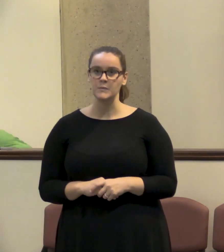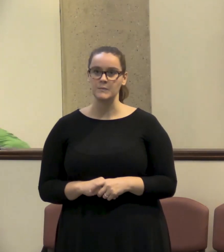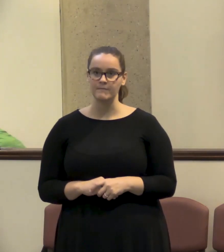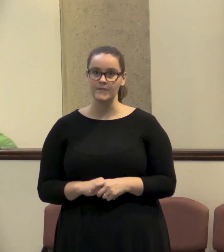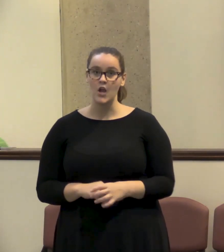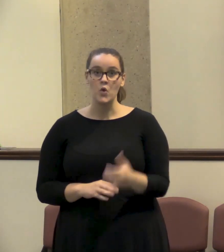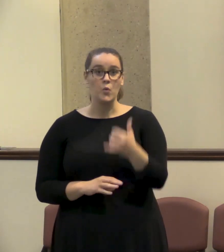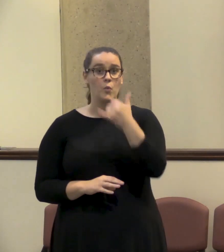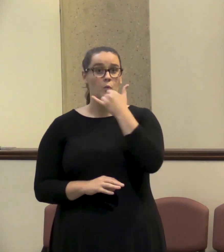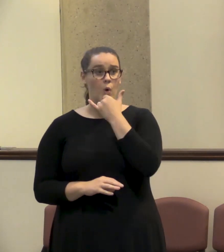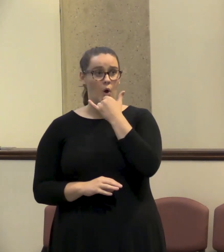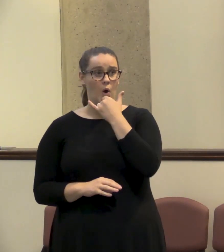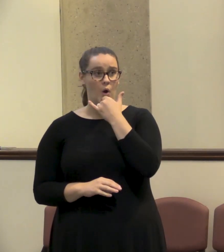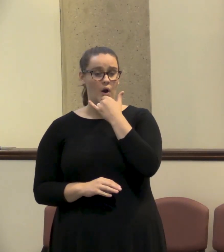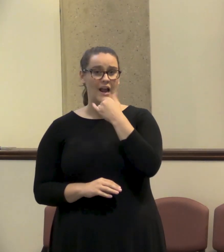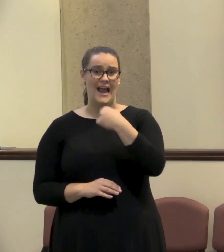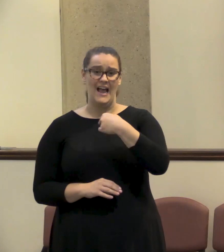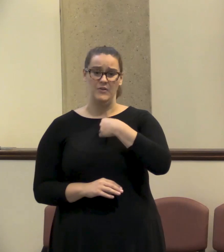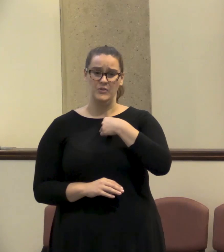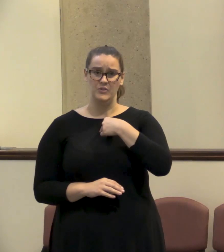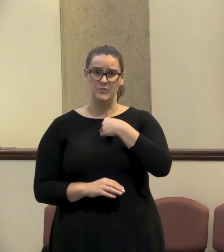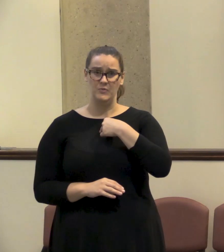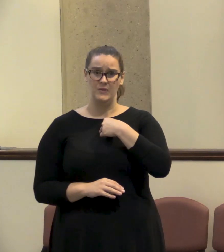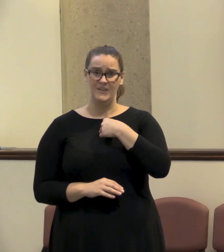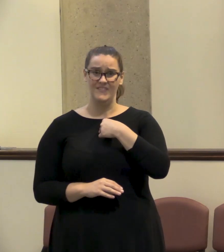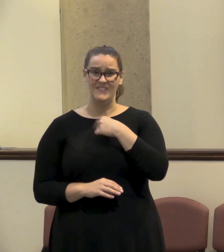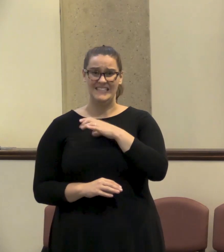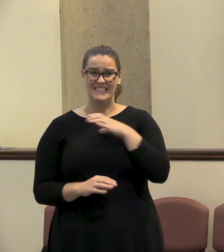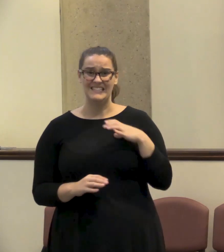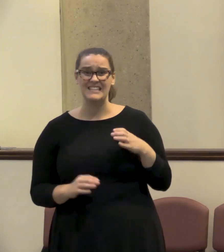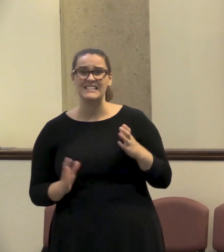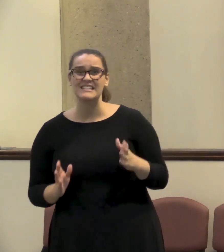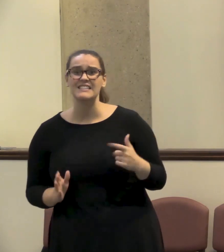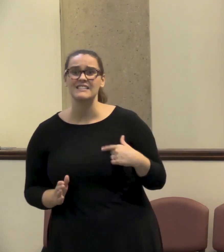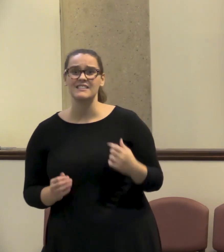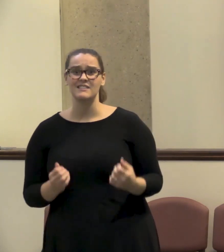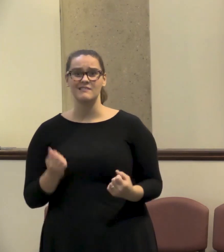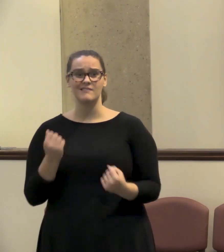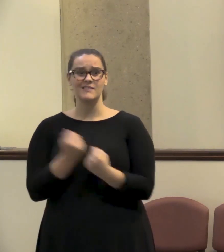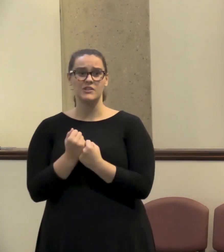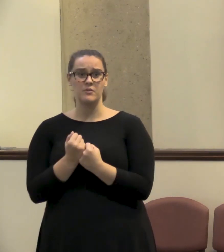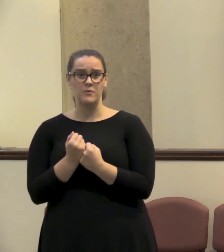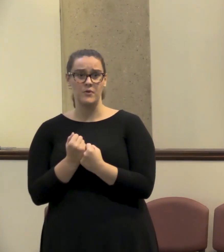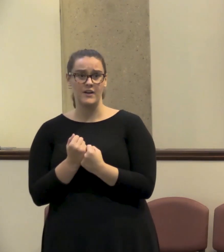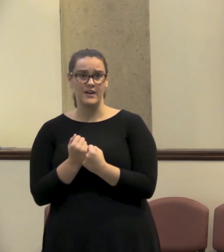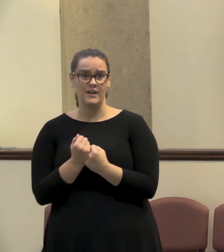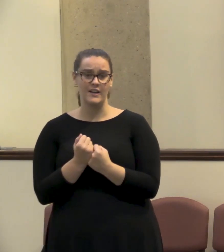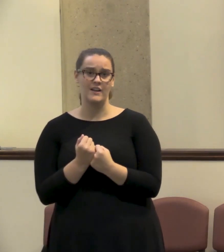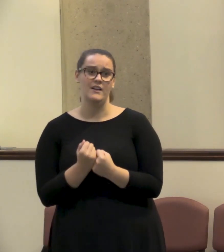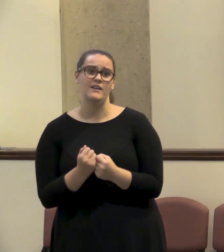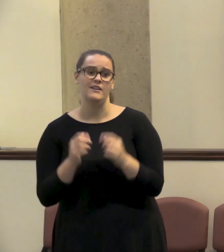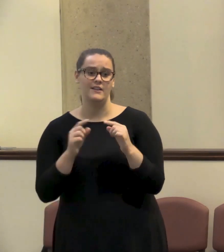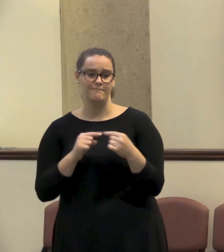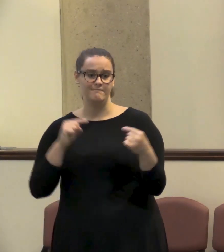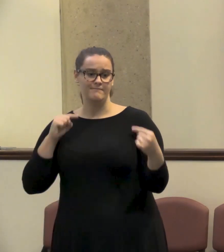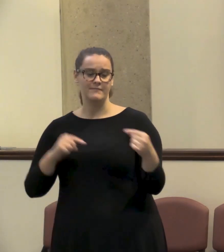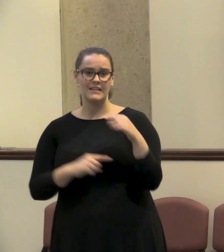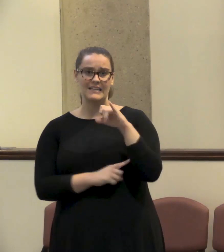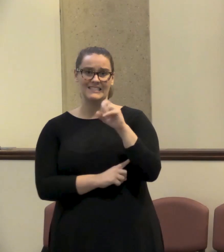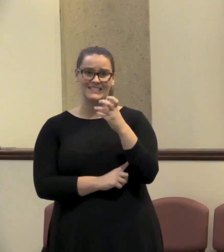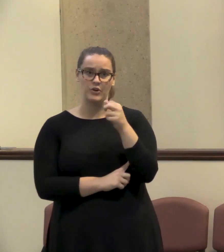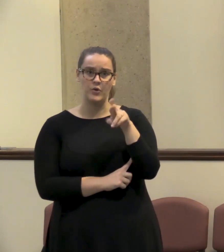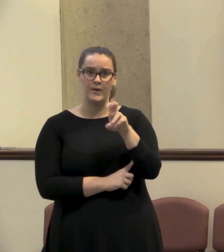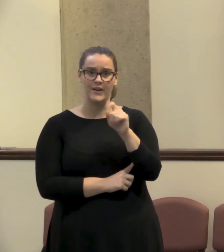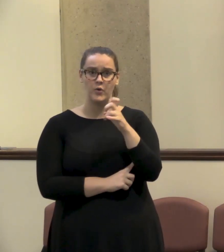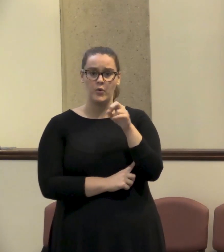It is wrong, and I was one of the citizens of Montgomery County who supported the anti-incinerator people when this fight came up years